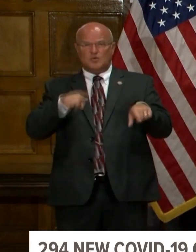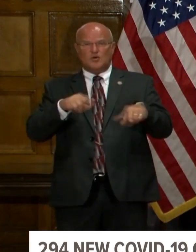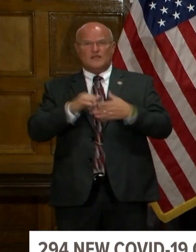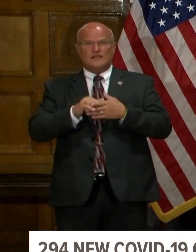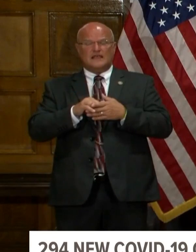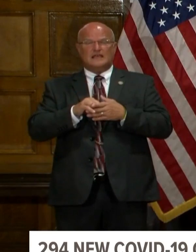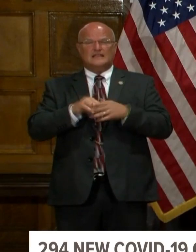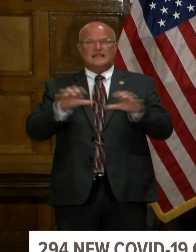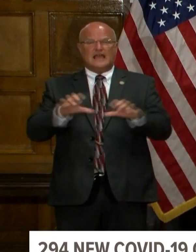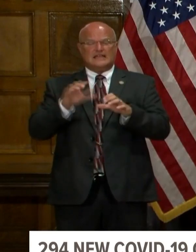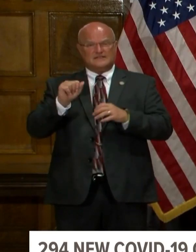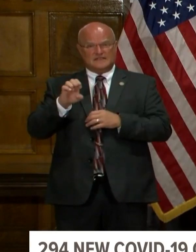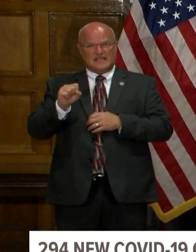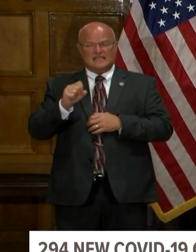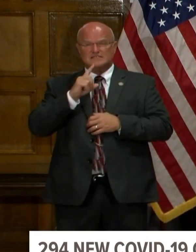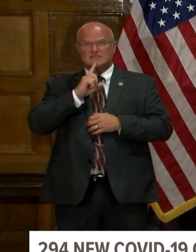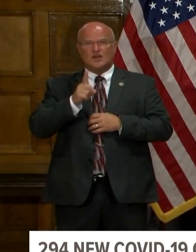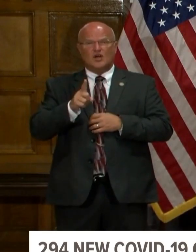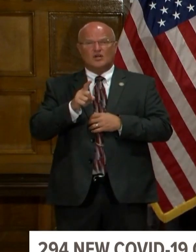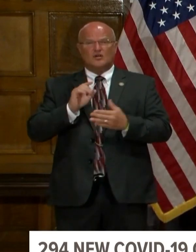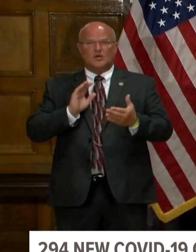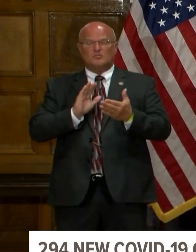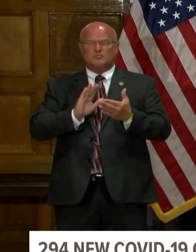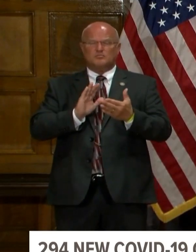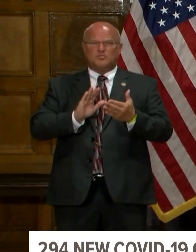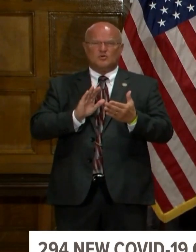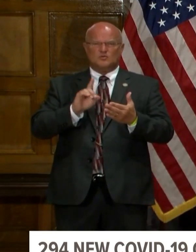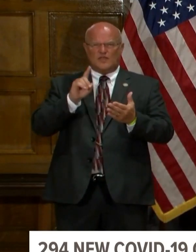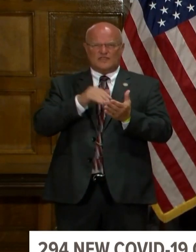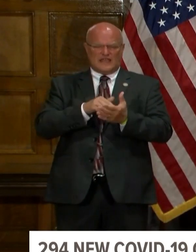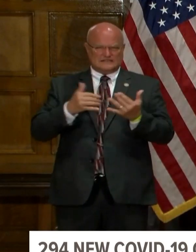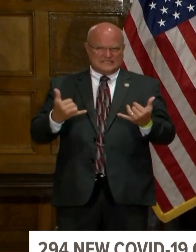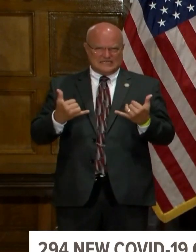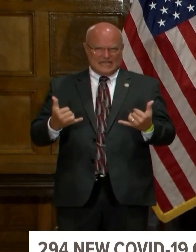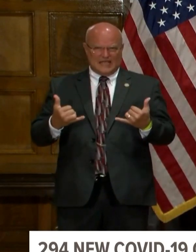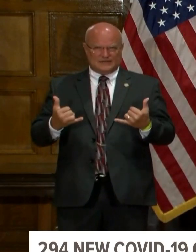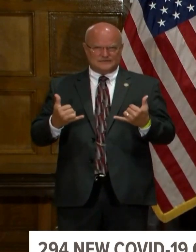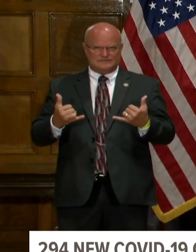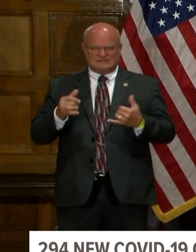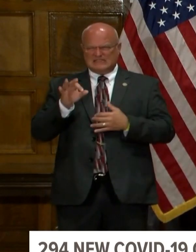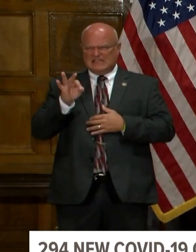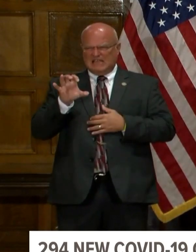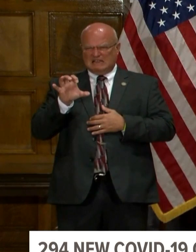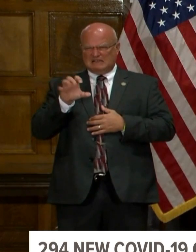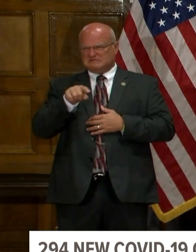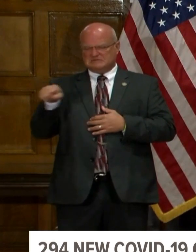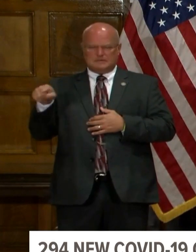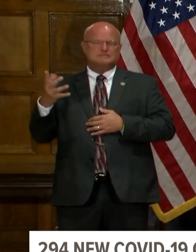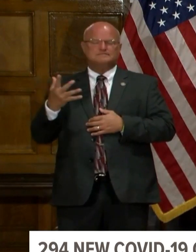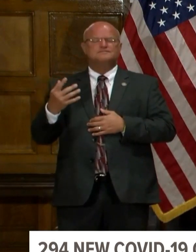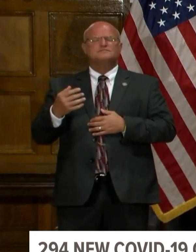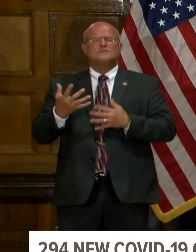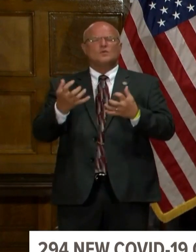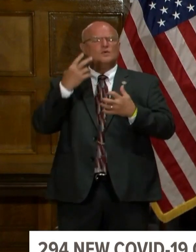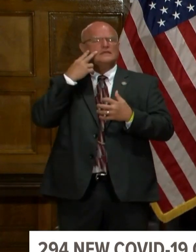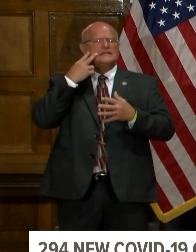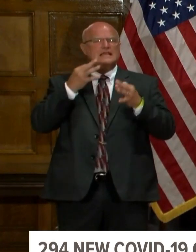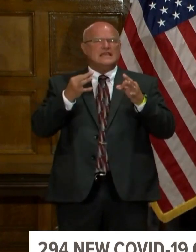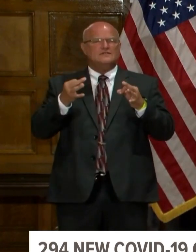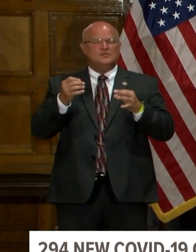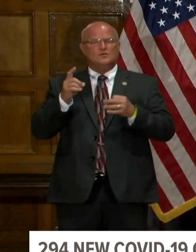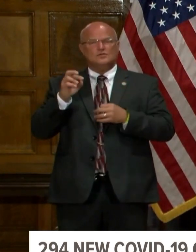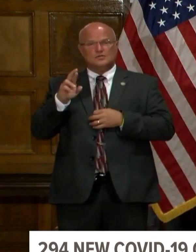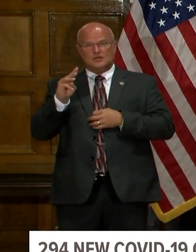active cases are approaching 1,000 now. I think it's 900 something. Wanted to see if you and